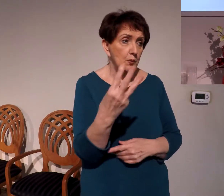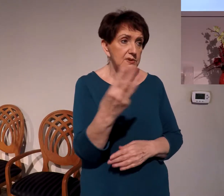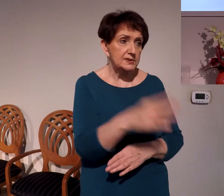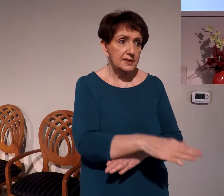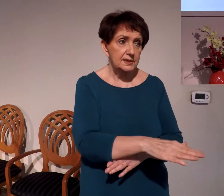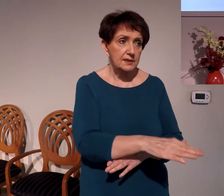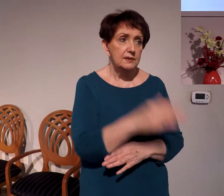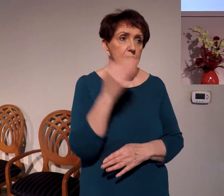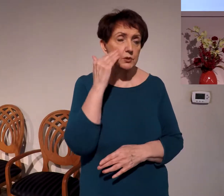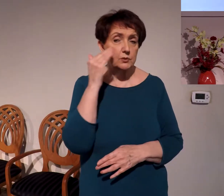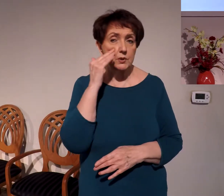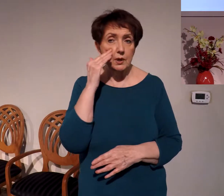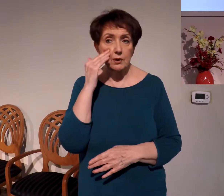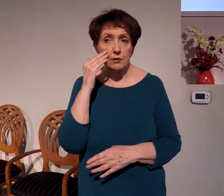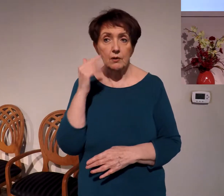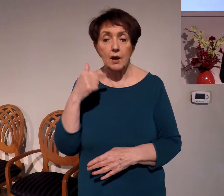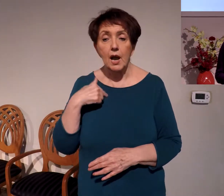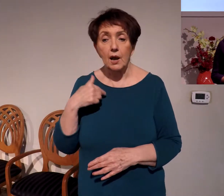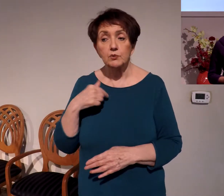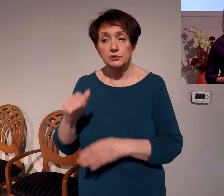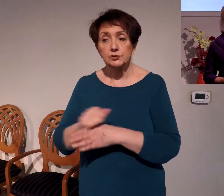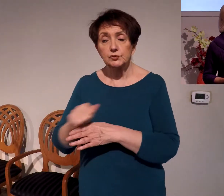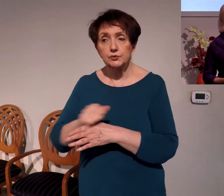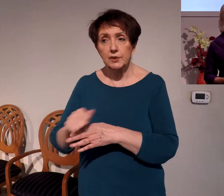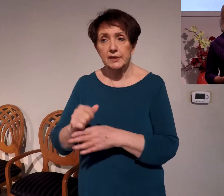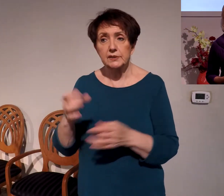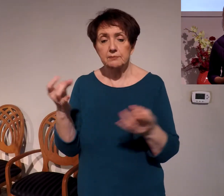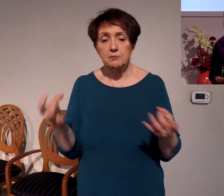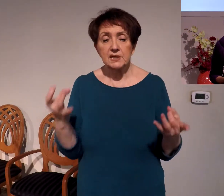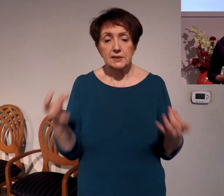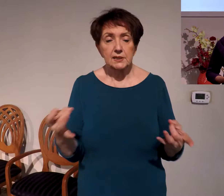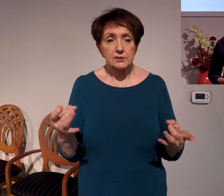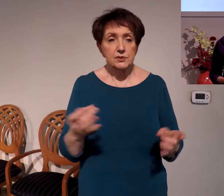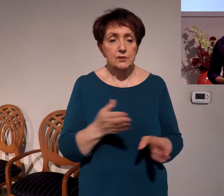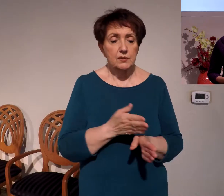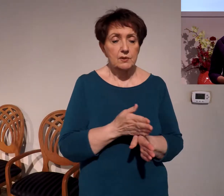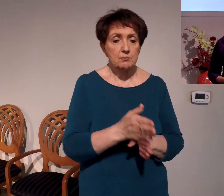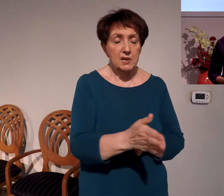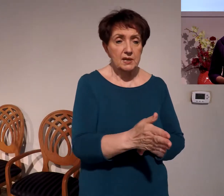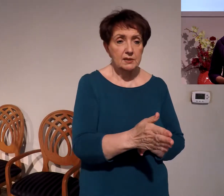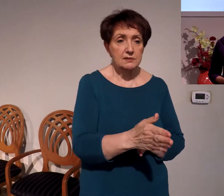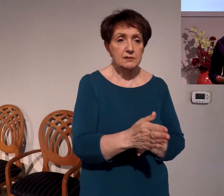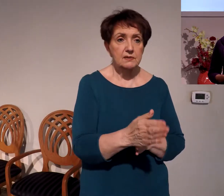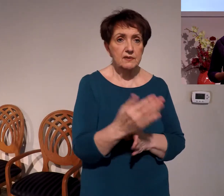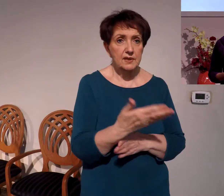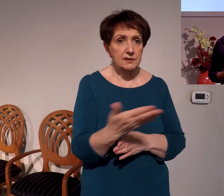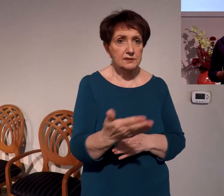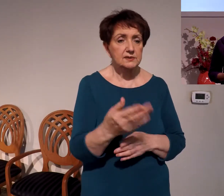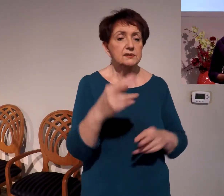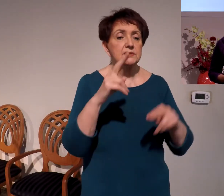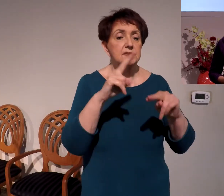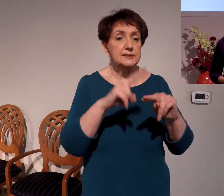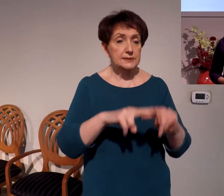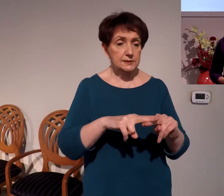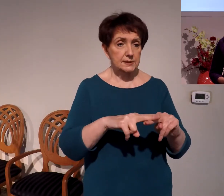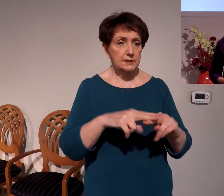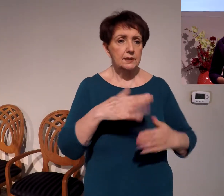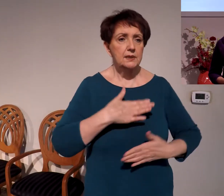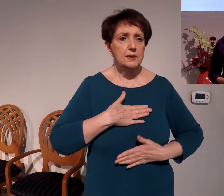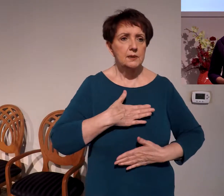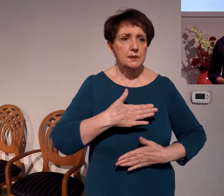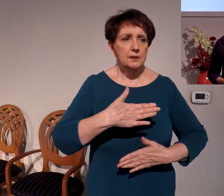being classically trained in meditation, the primary practice is to sit and to breathe.